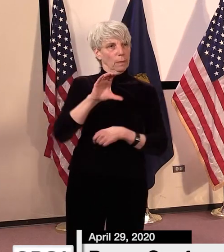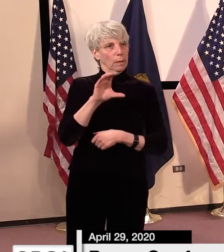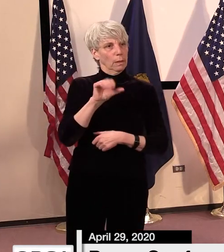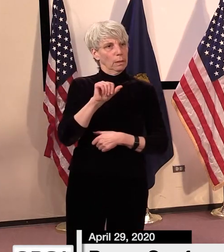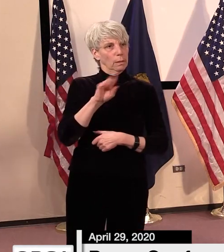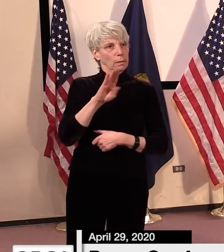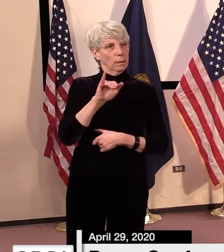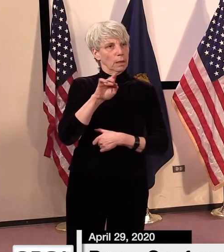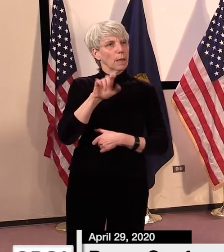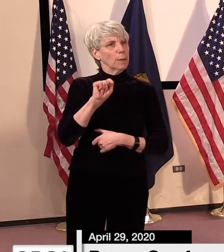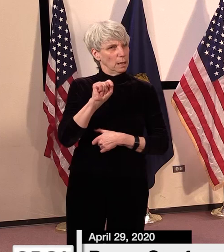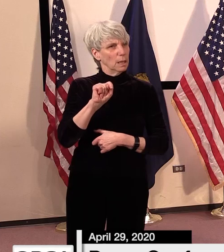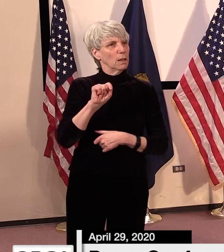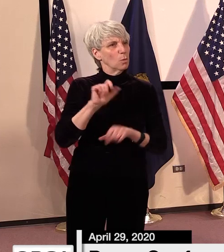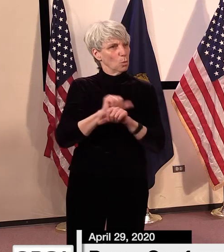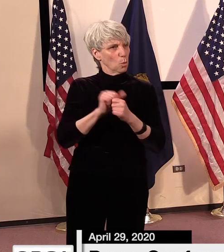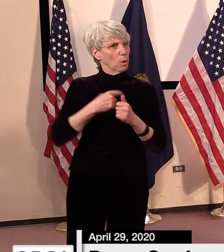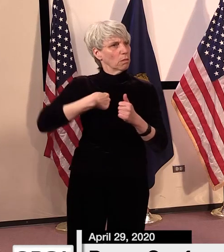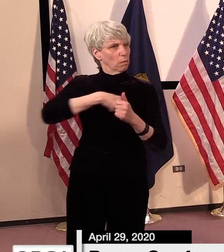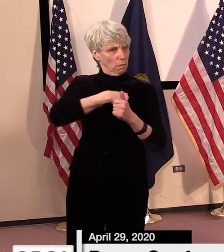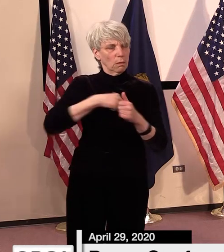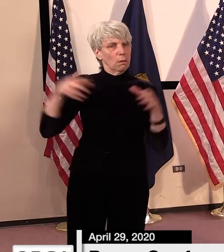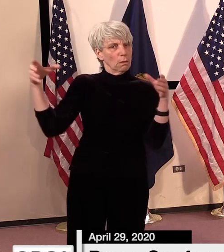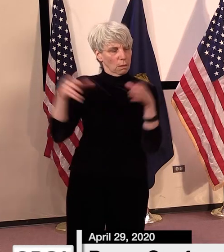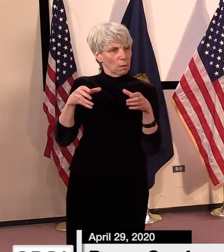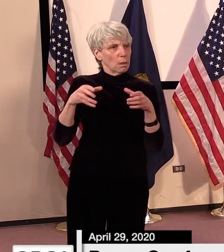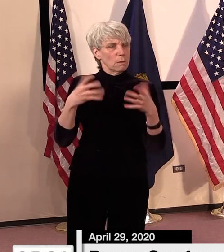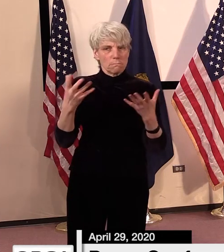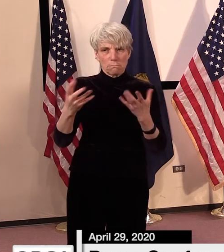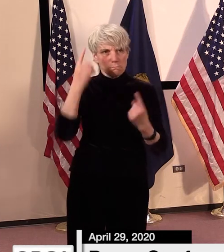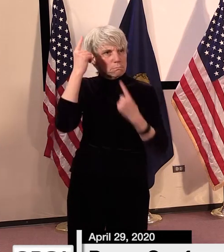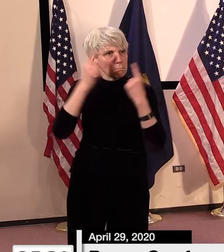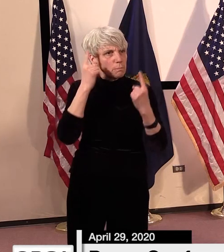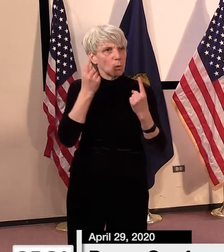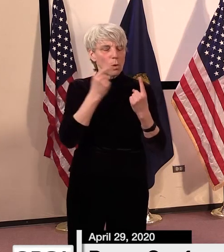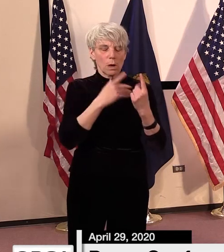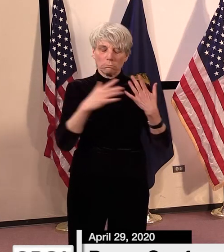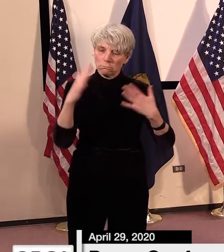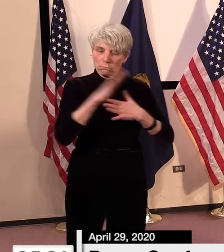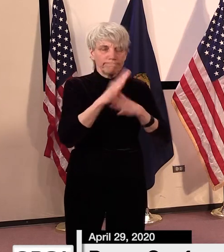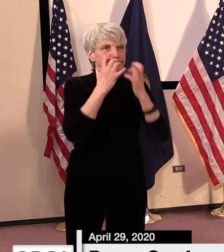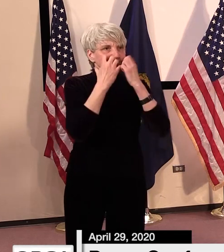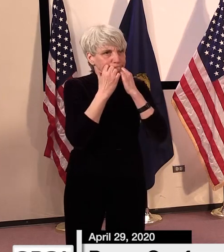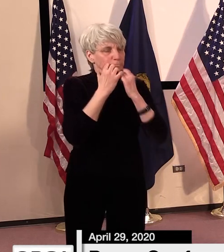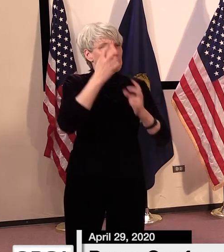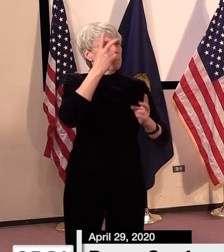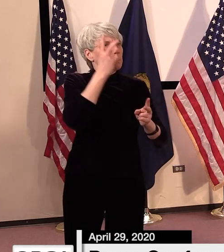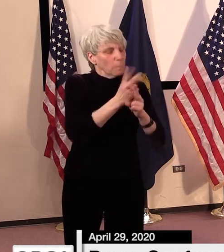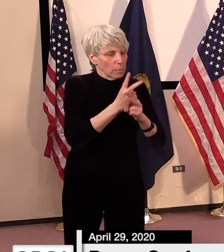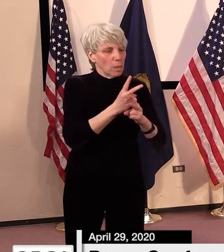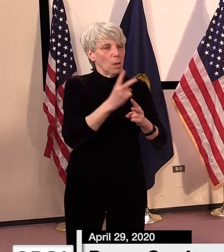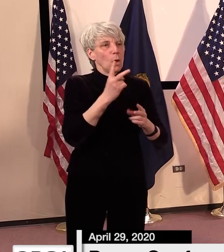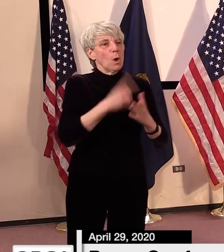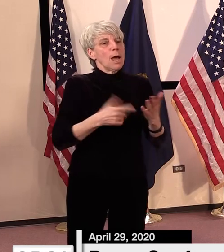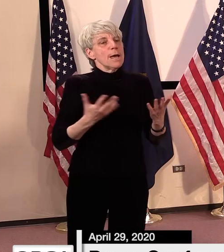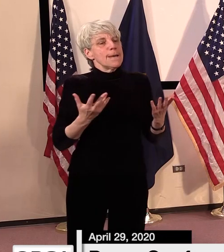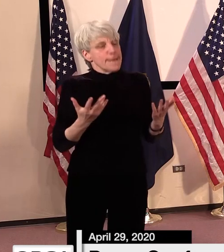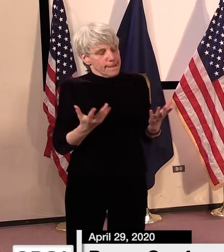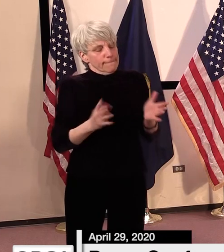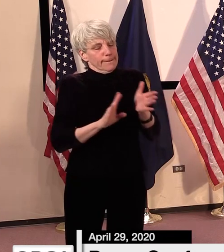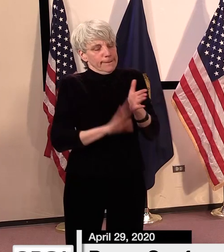we prioritize, what our needs are, what we can do without. And we're just going to have to work at this together, because